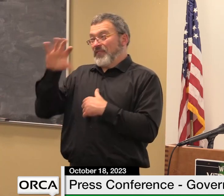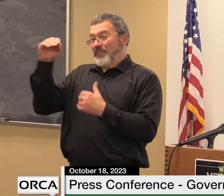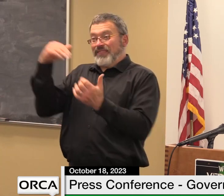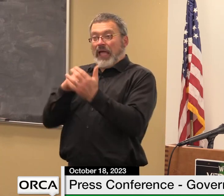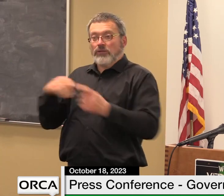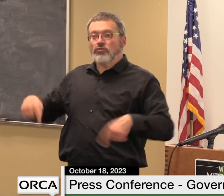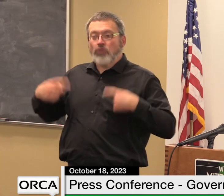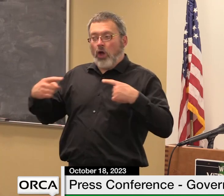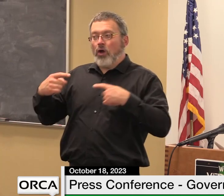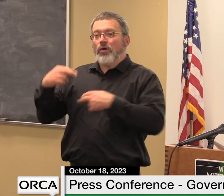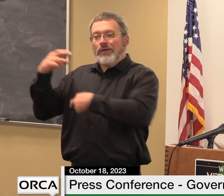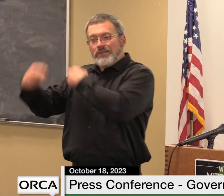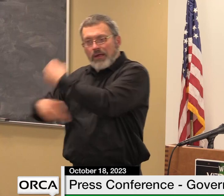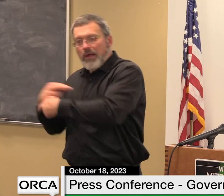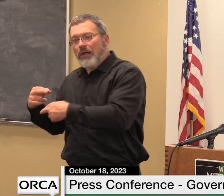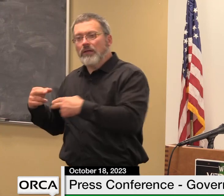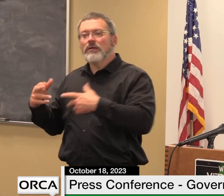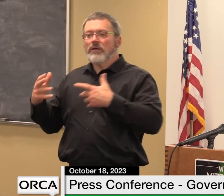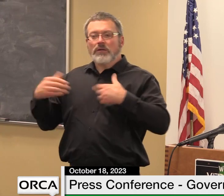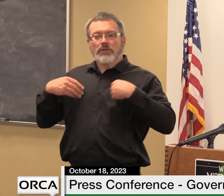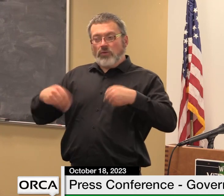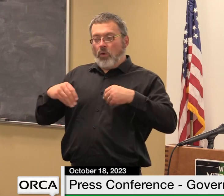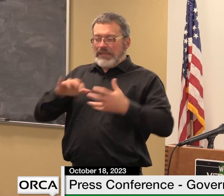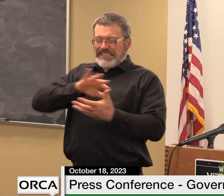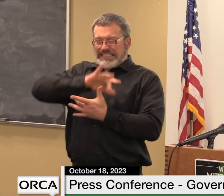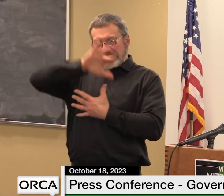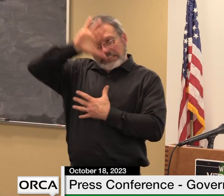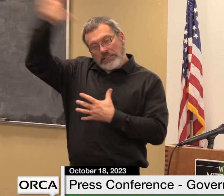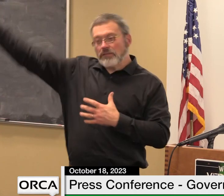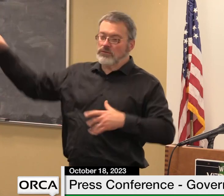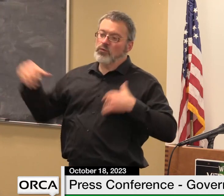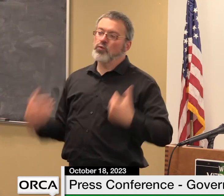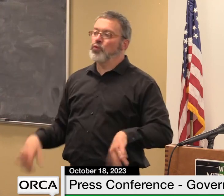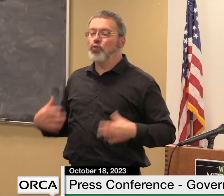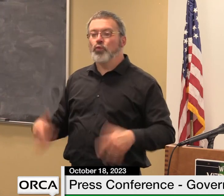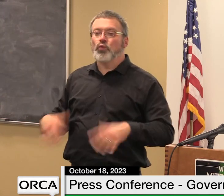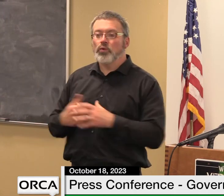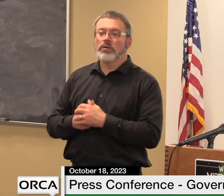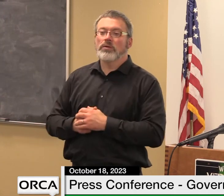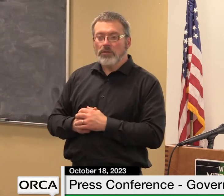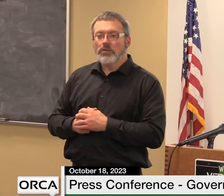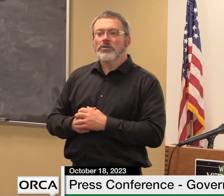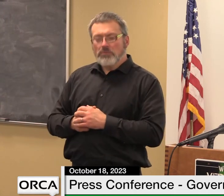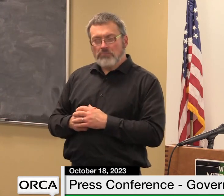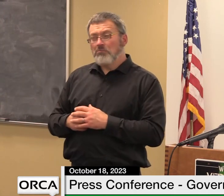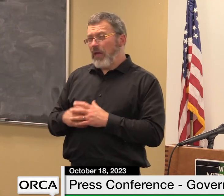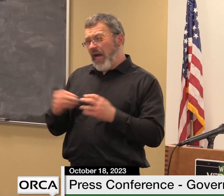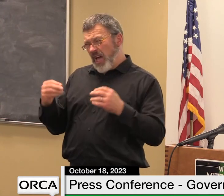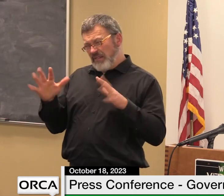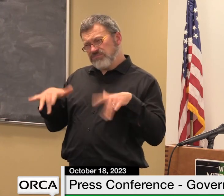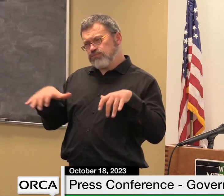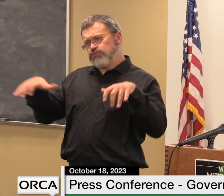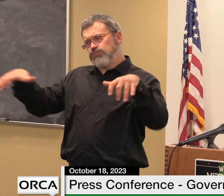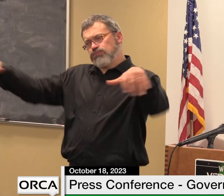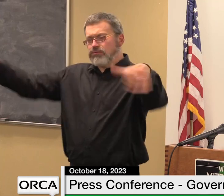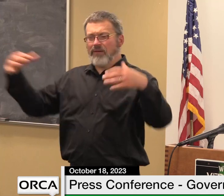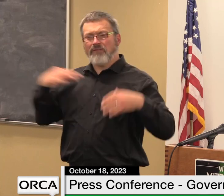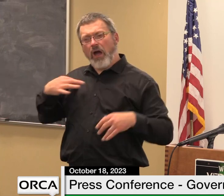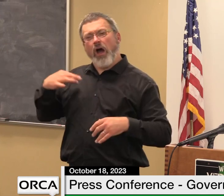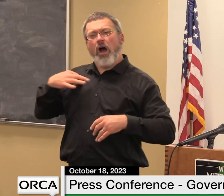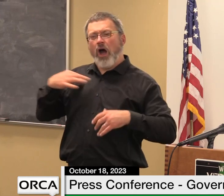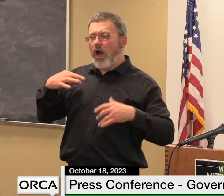tires. Over the years, we've had support from hundreds of volunteers, totaling thousands of